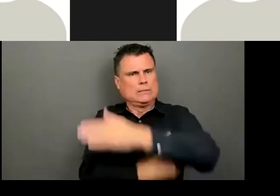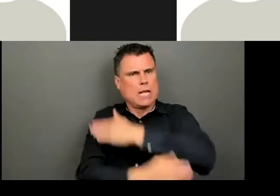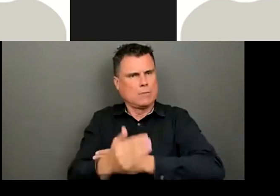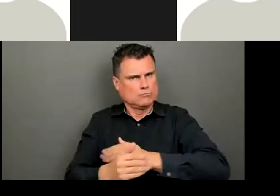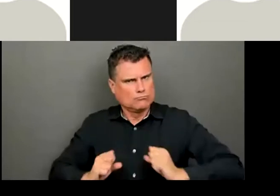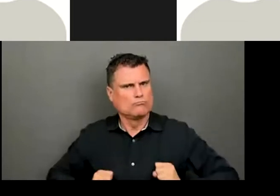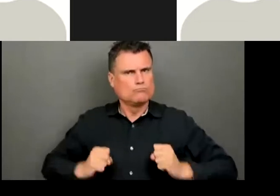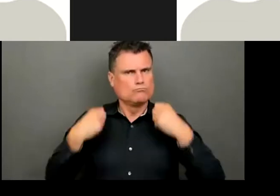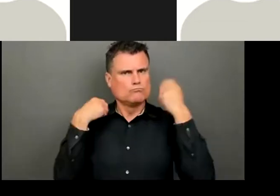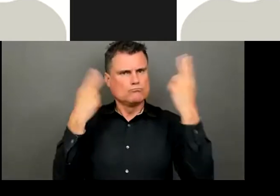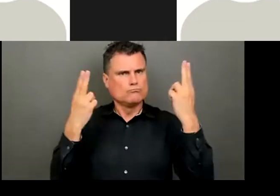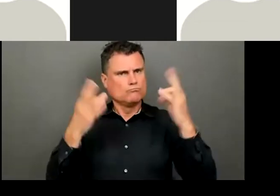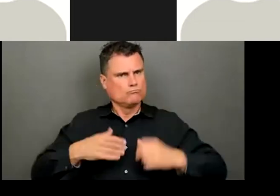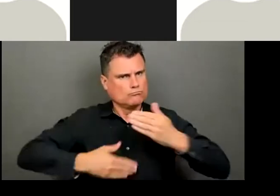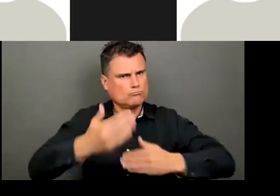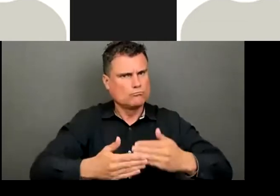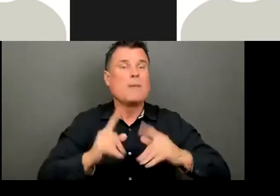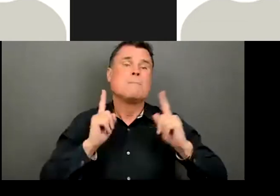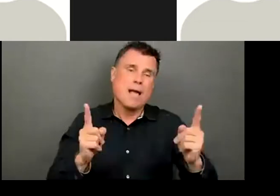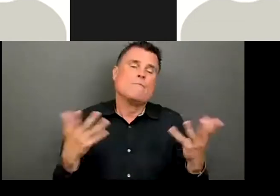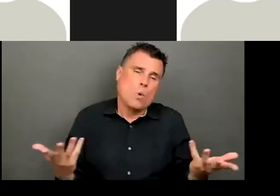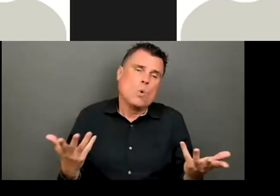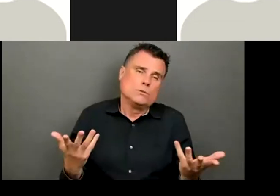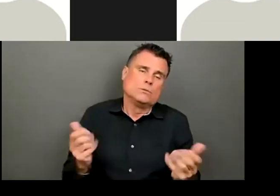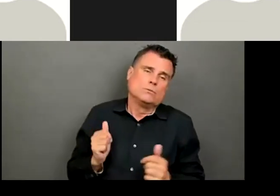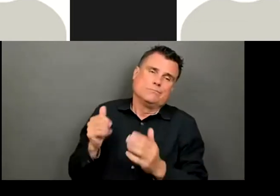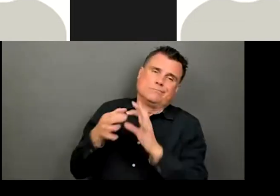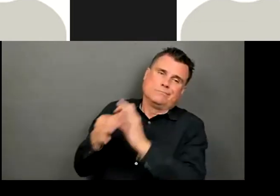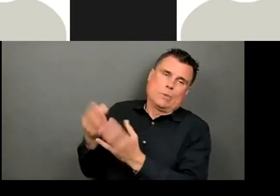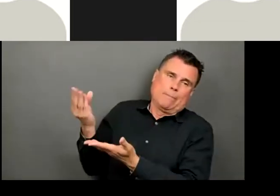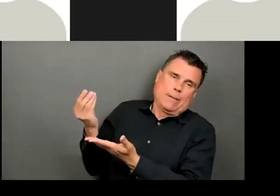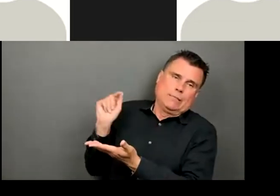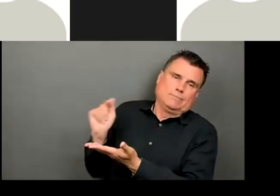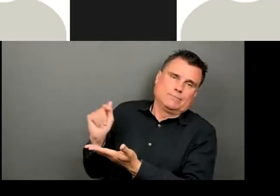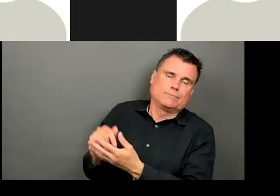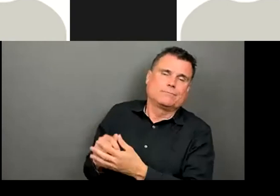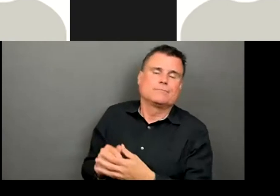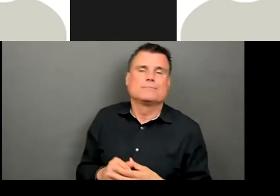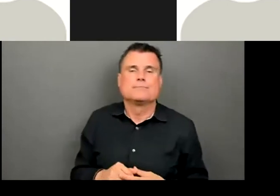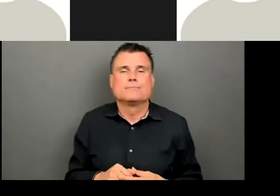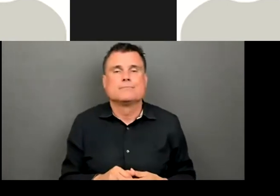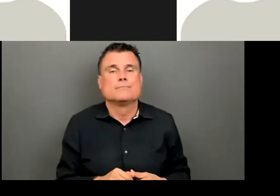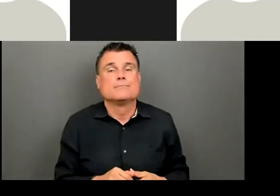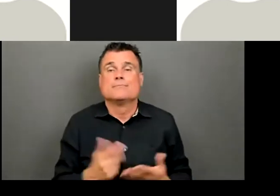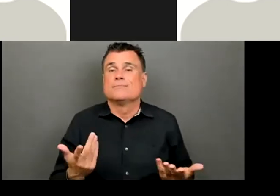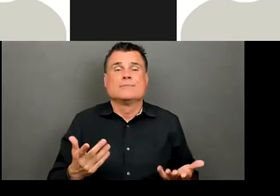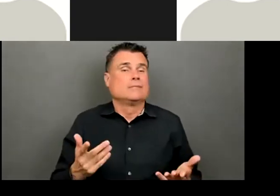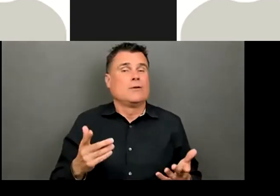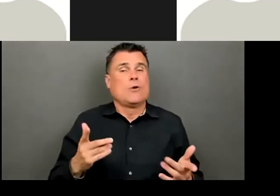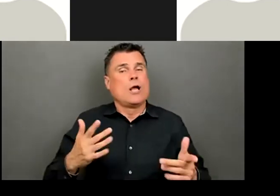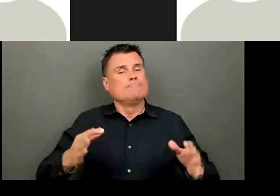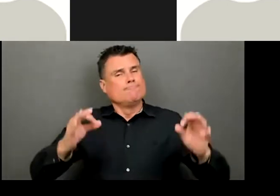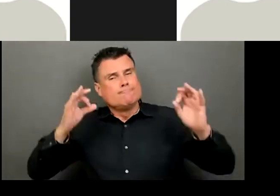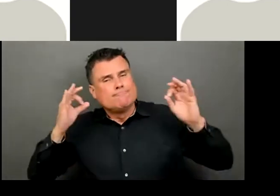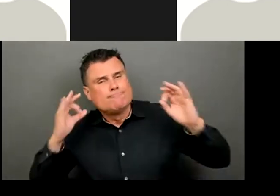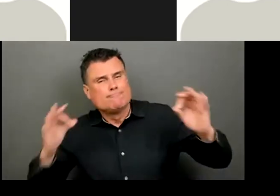is concerned, one thing that is also crucial and important is that you can have the best state-of-the-art information technology to inform